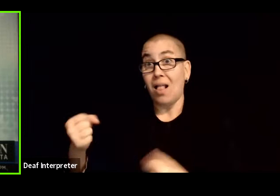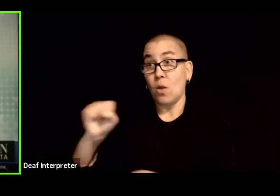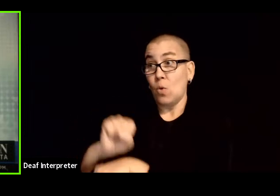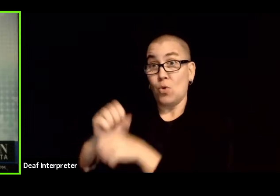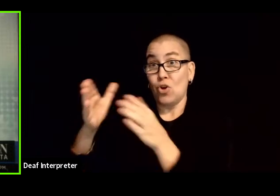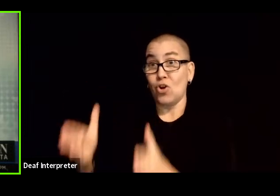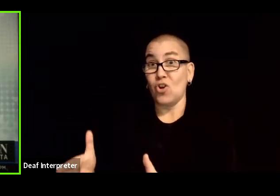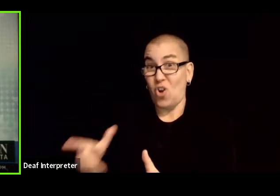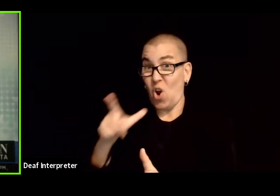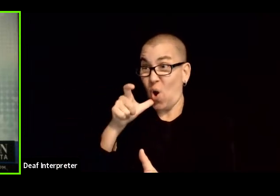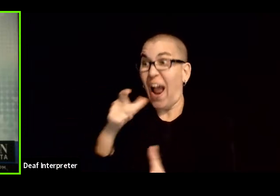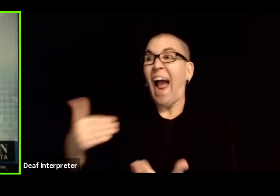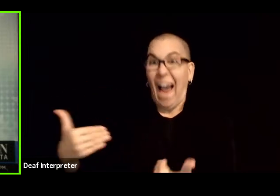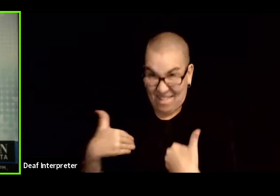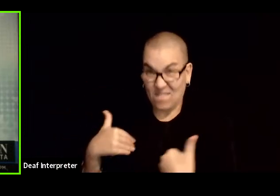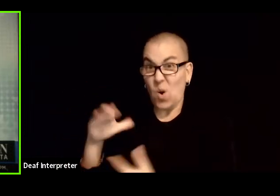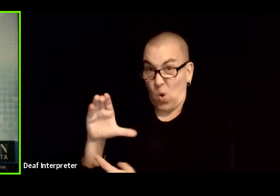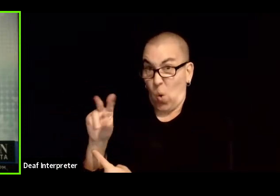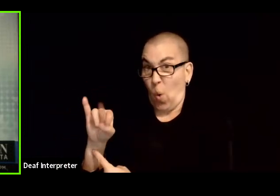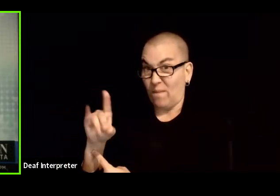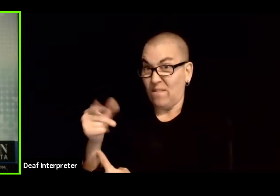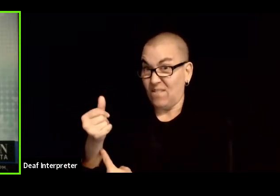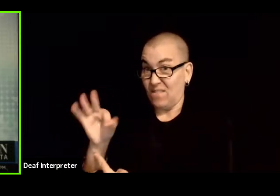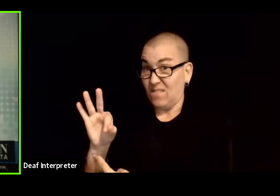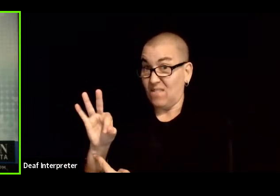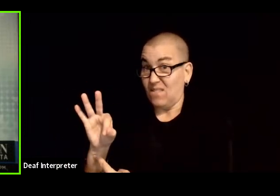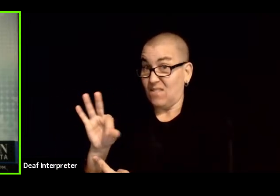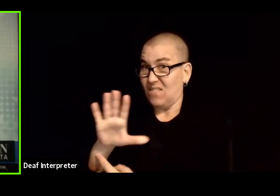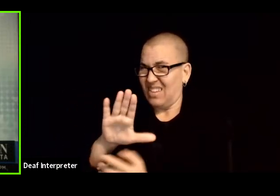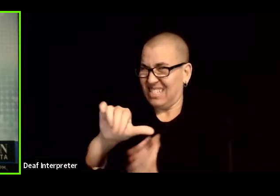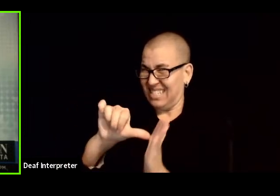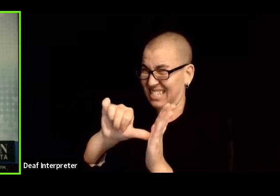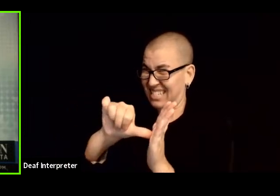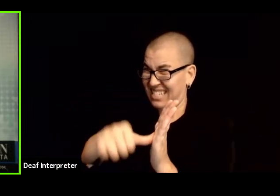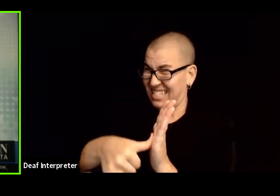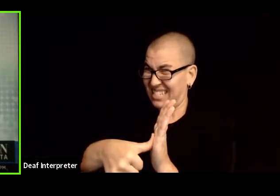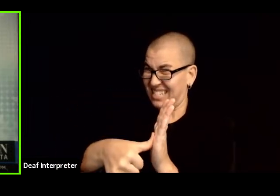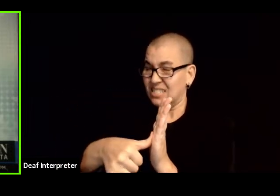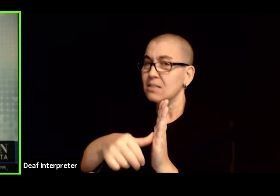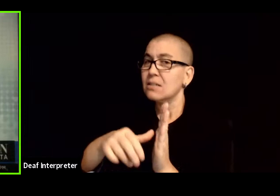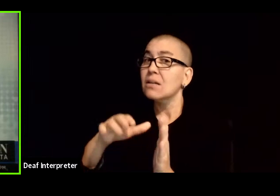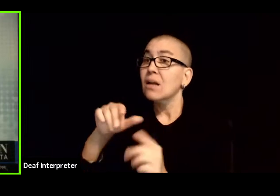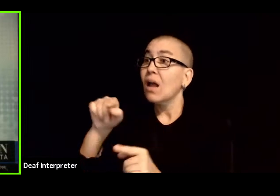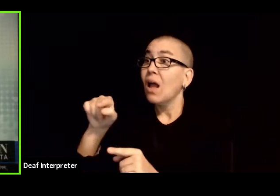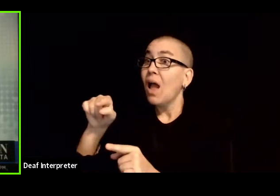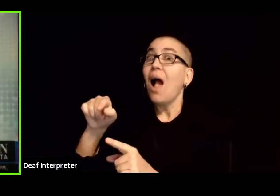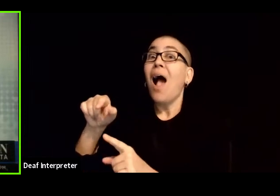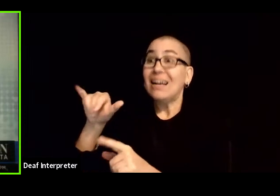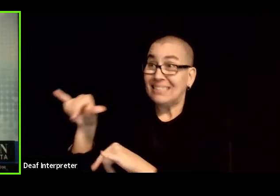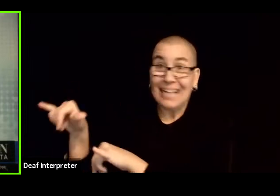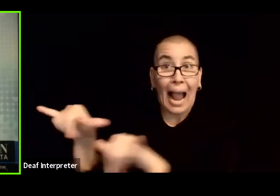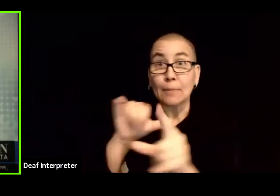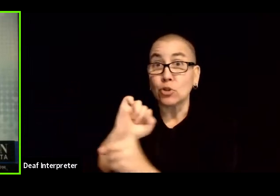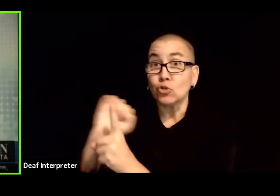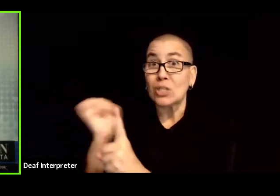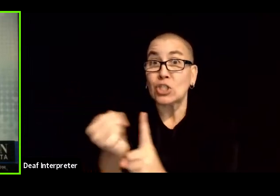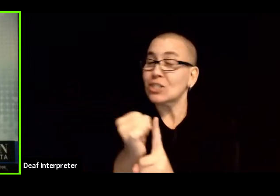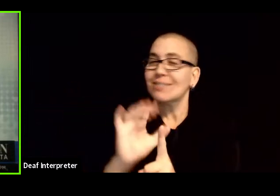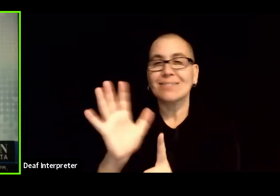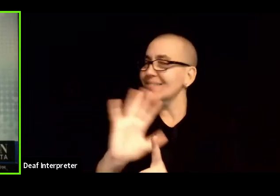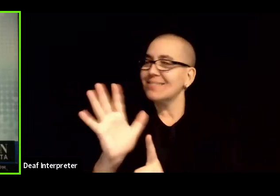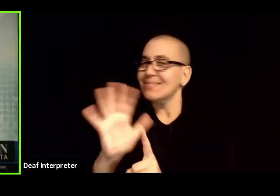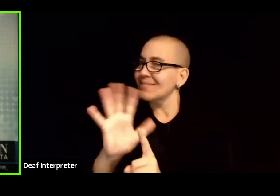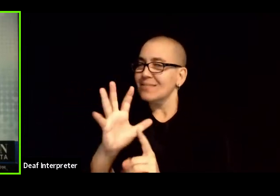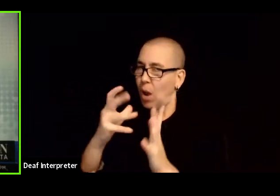about before, not every situation is a work exposure, and as we find with this more